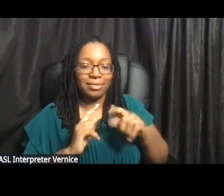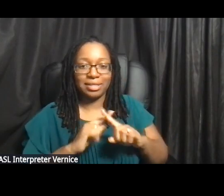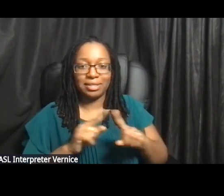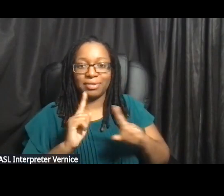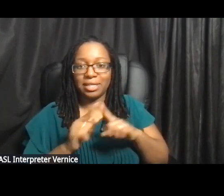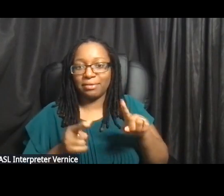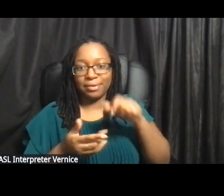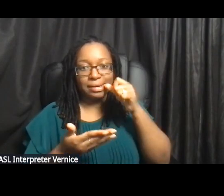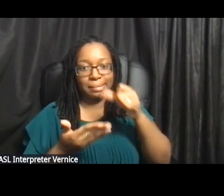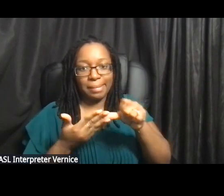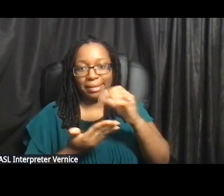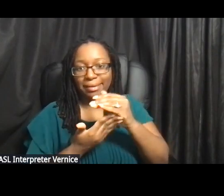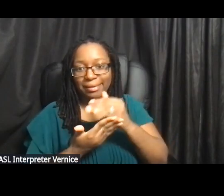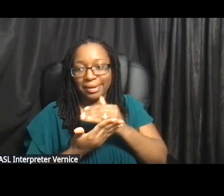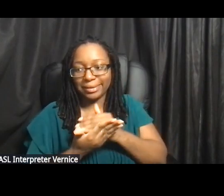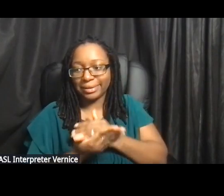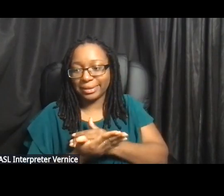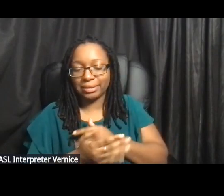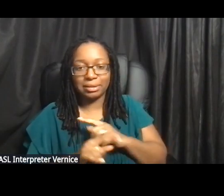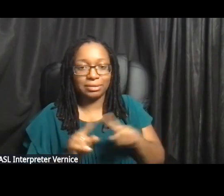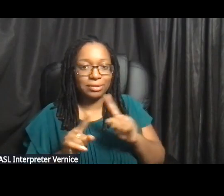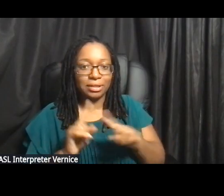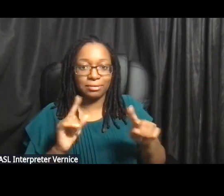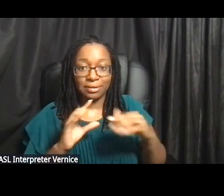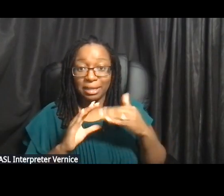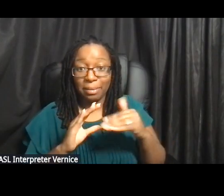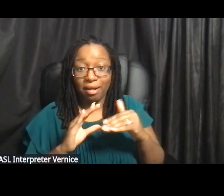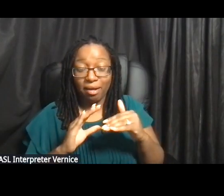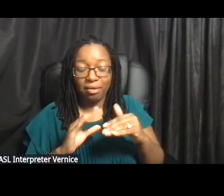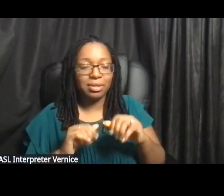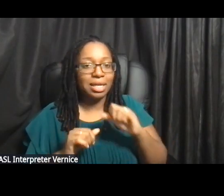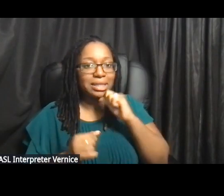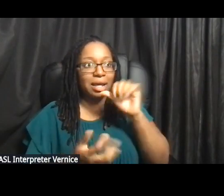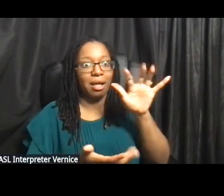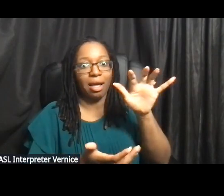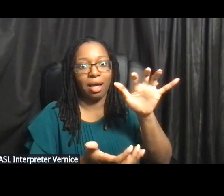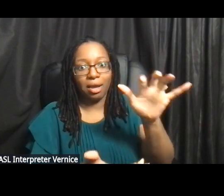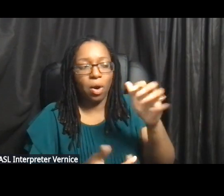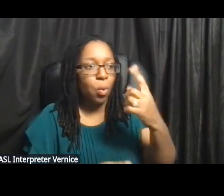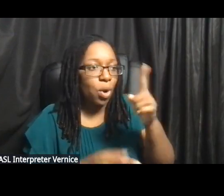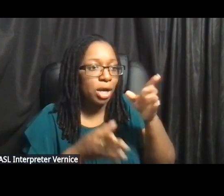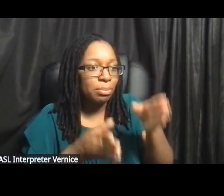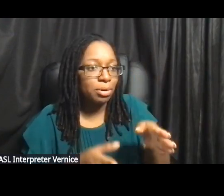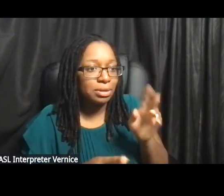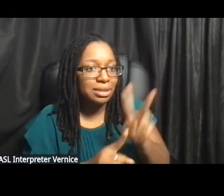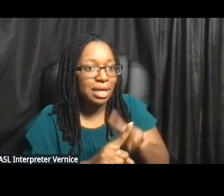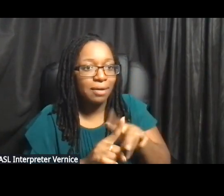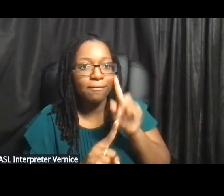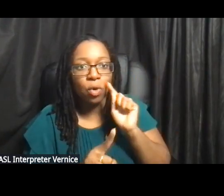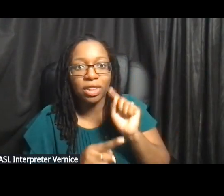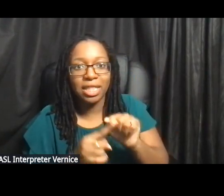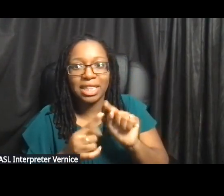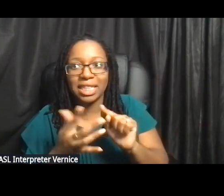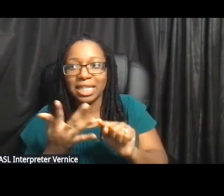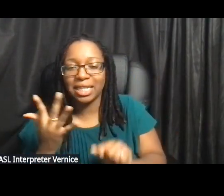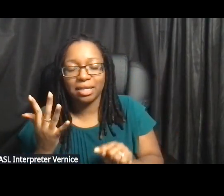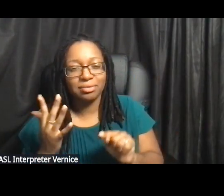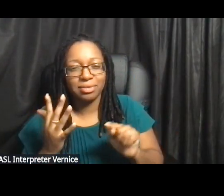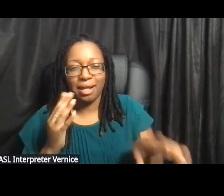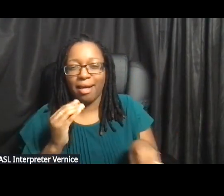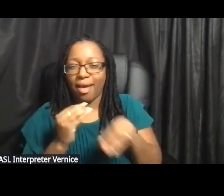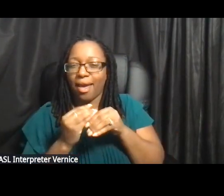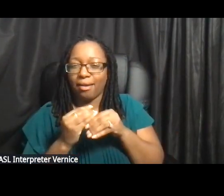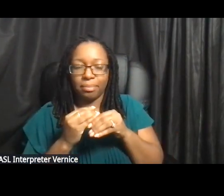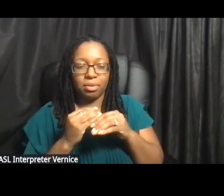lists under different email addresses, right? It's not just gathering like, oh, this one person signed up for everything. There's like an extra layer of friction